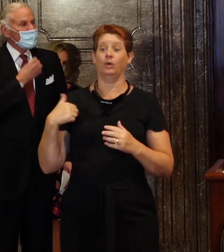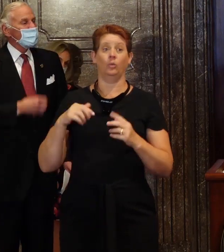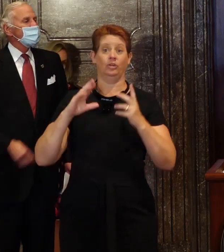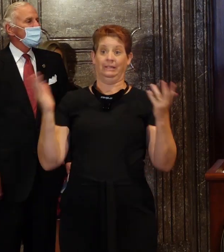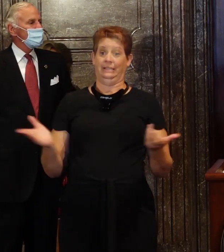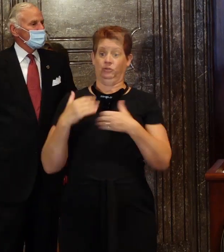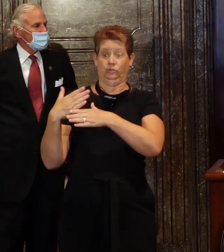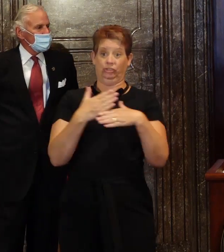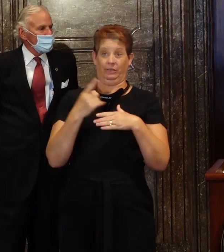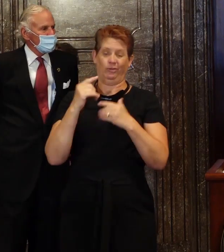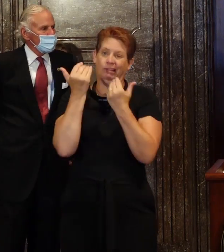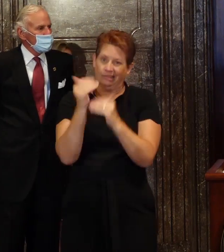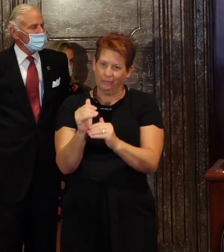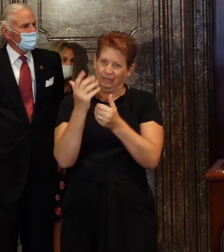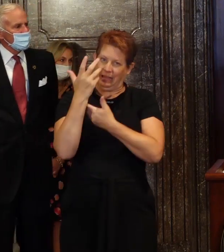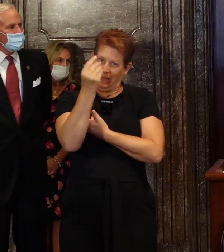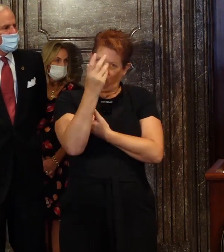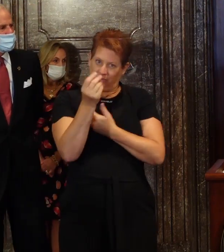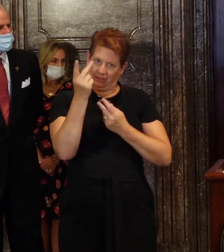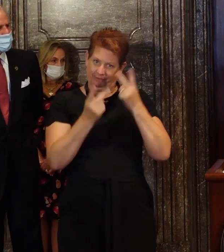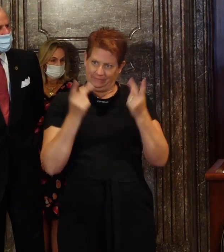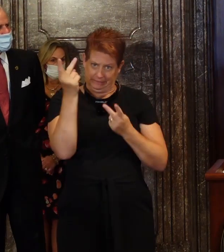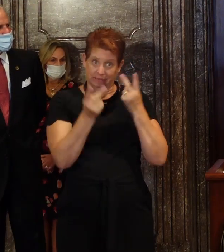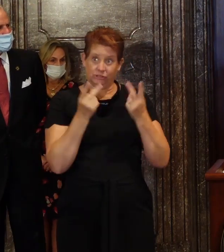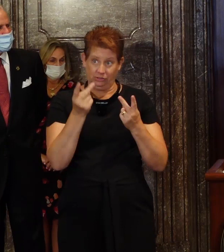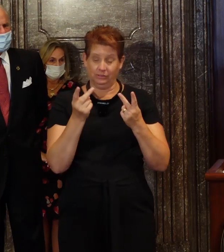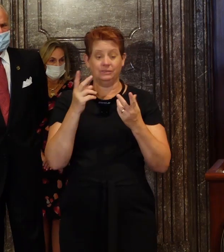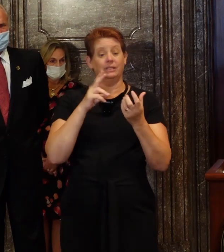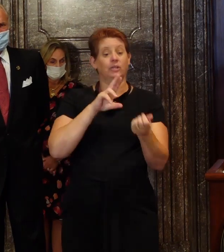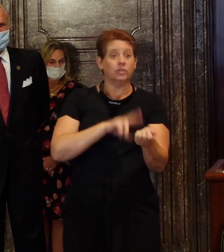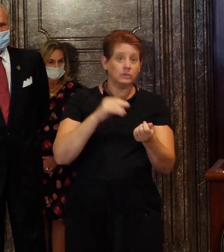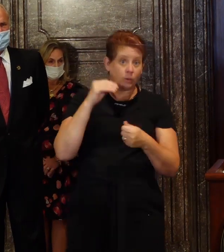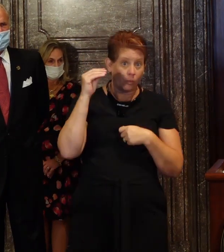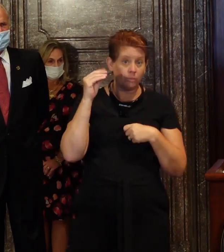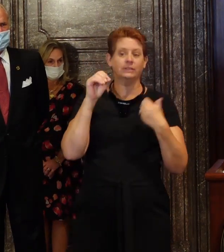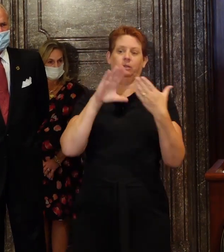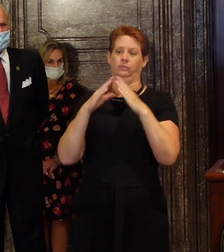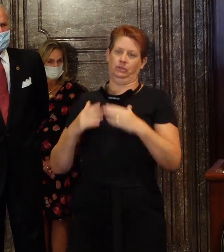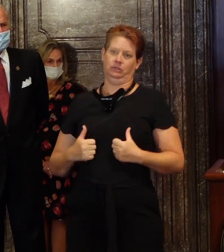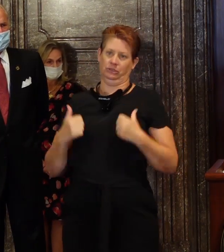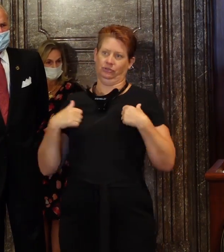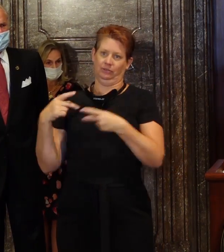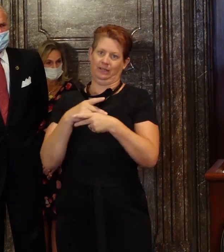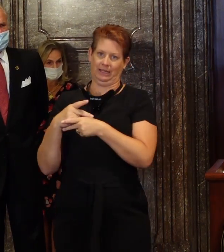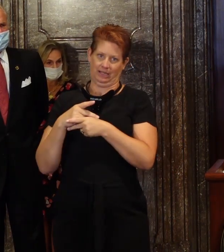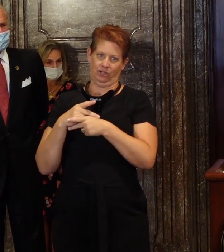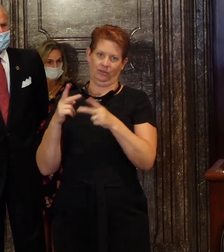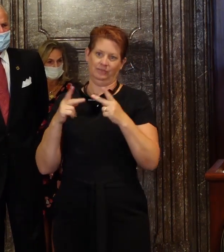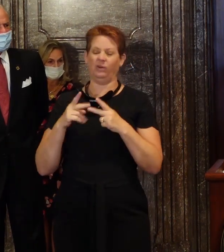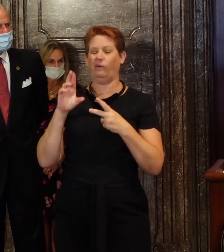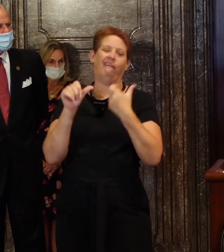for limited outdoor visitation at nursing homes and community residential care facilities, or commonly referred to